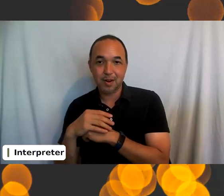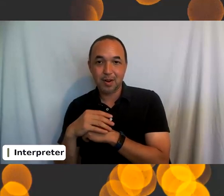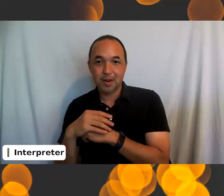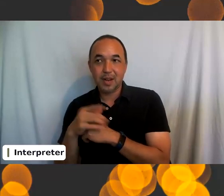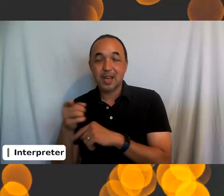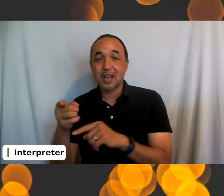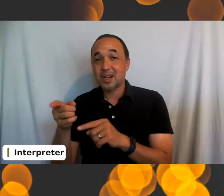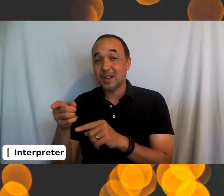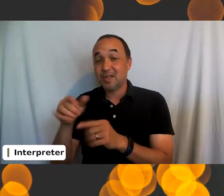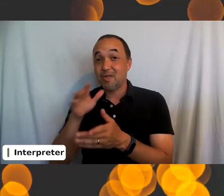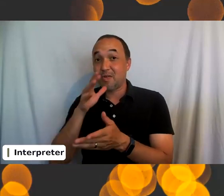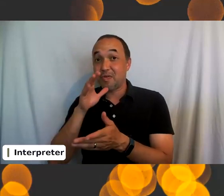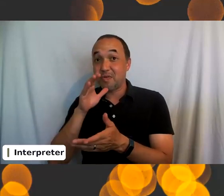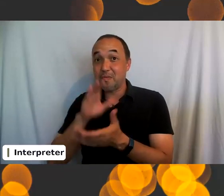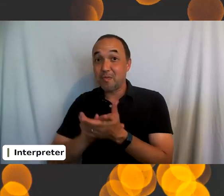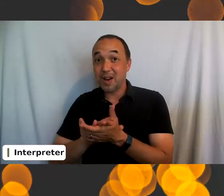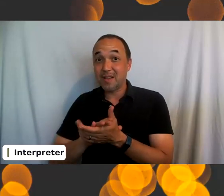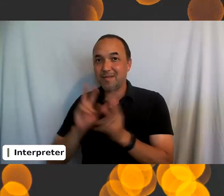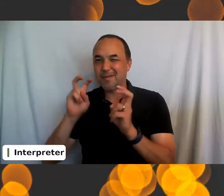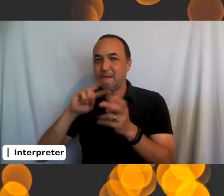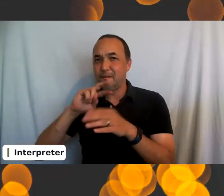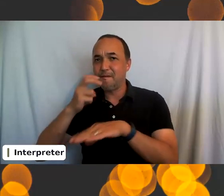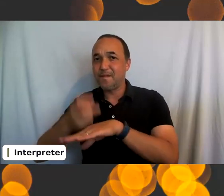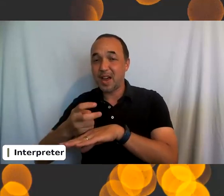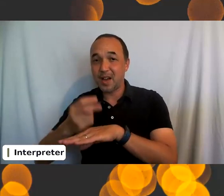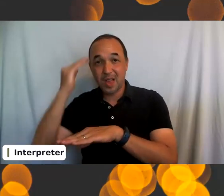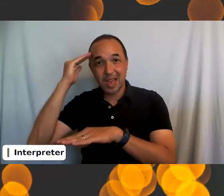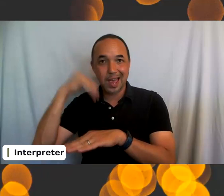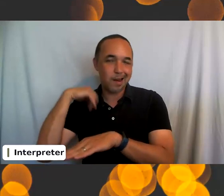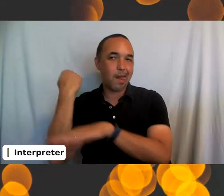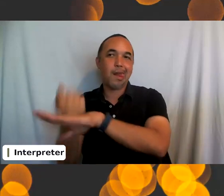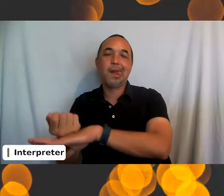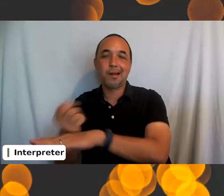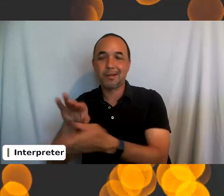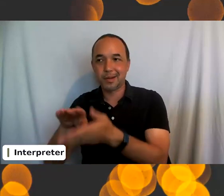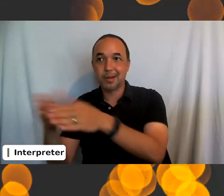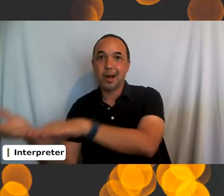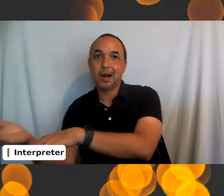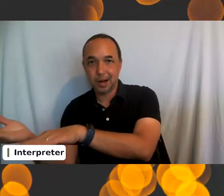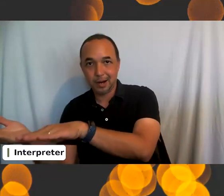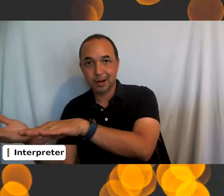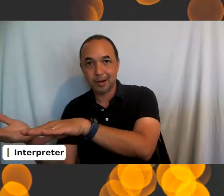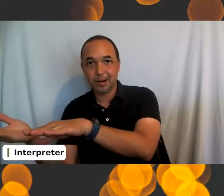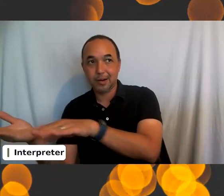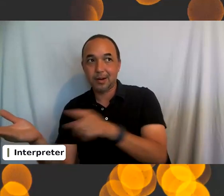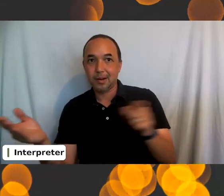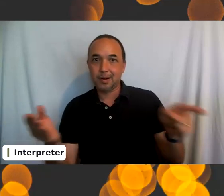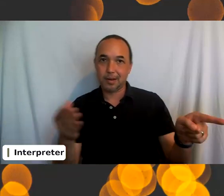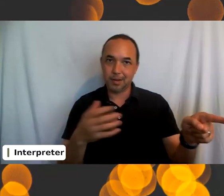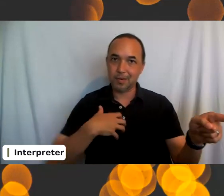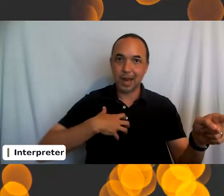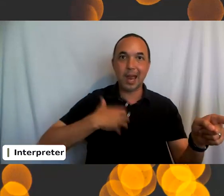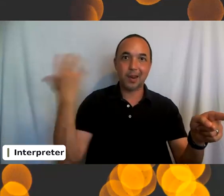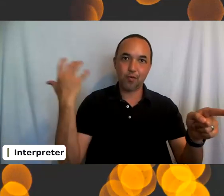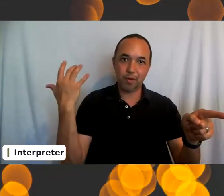on a curb and dying. And so all at once, this man, he has, yes, he was super angry. People do remember